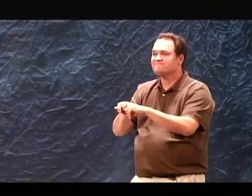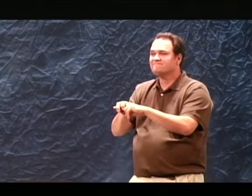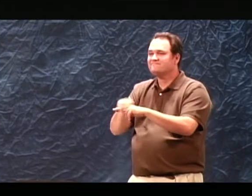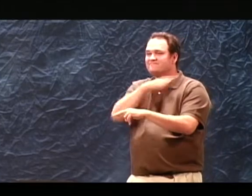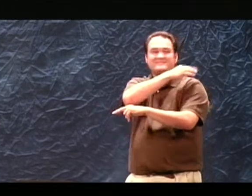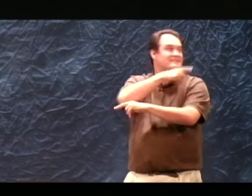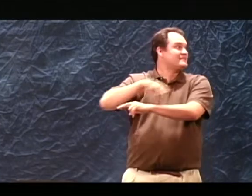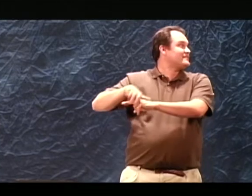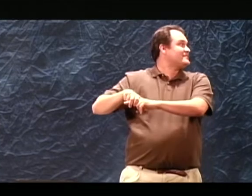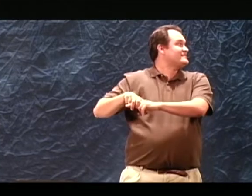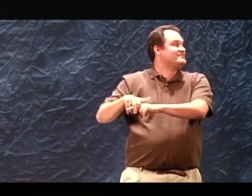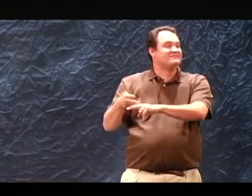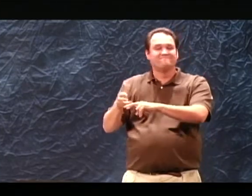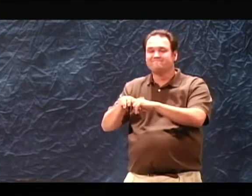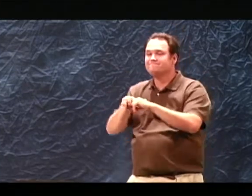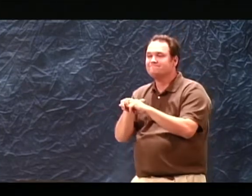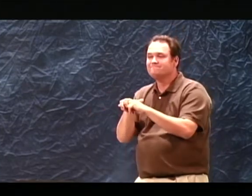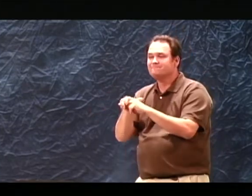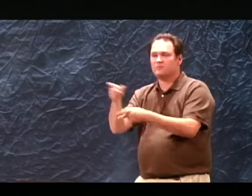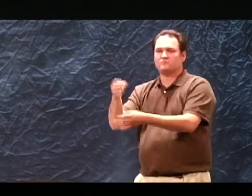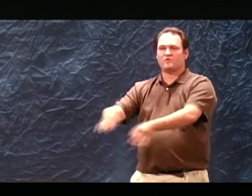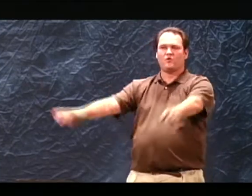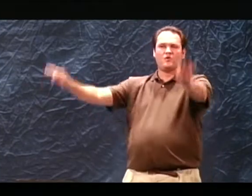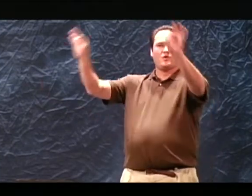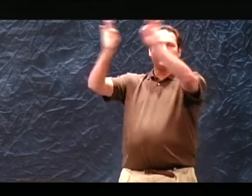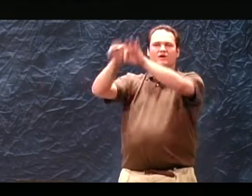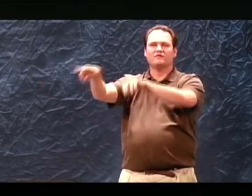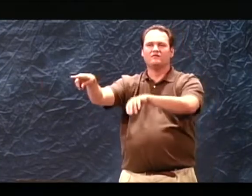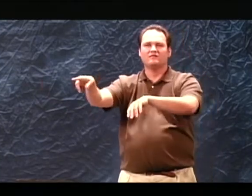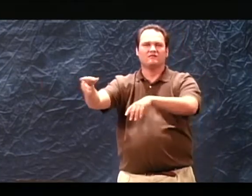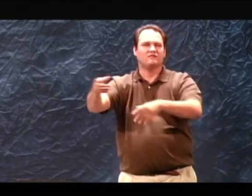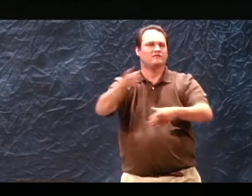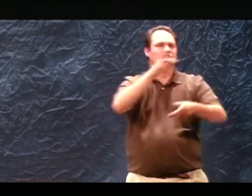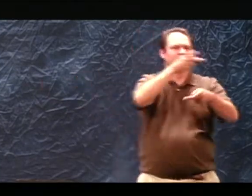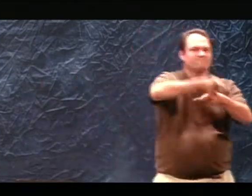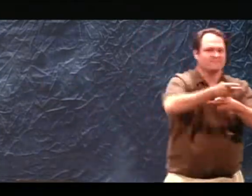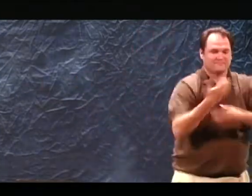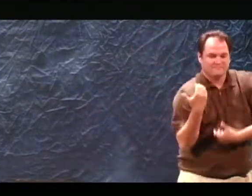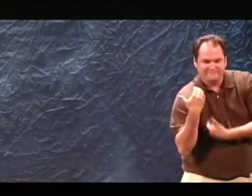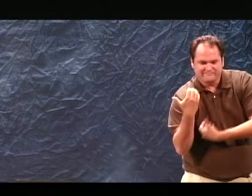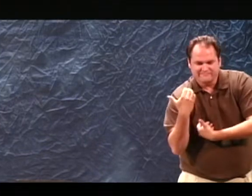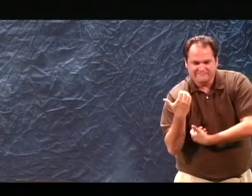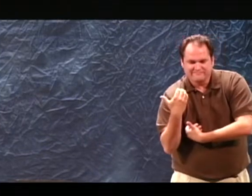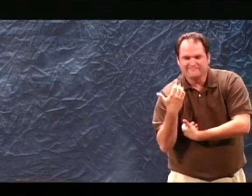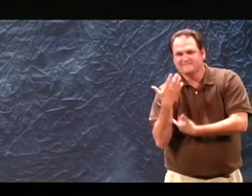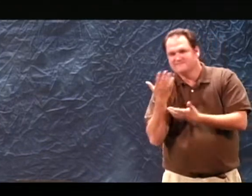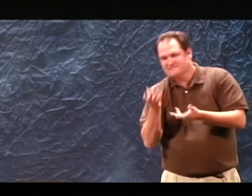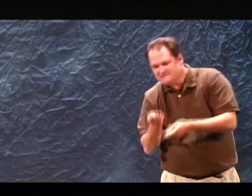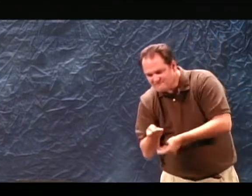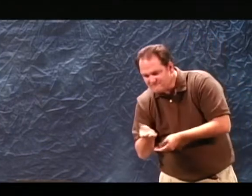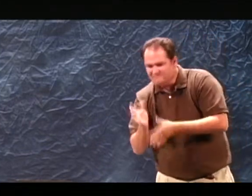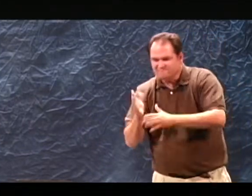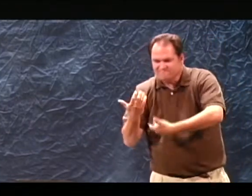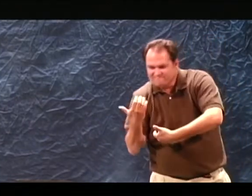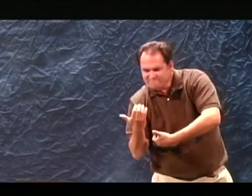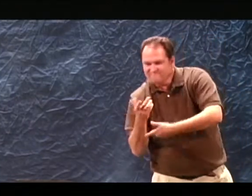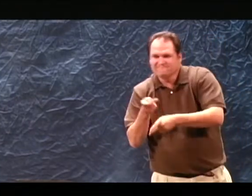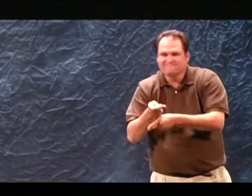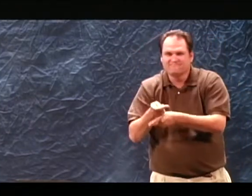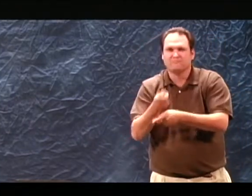own job there are people sitting at registration tape for hours on end not able to take the time to talk to